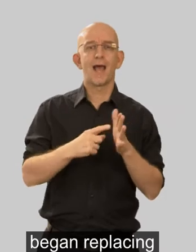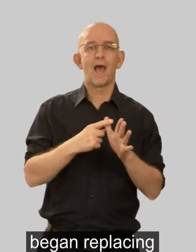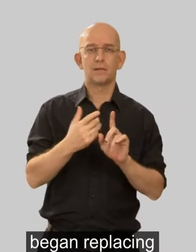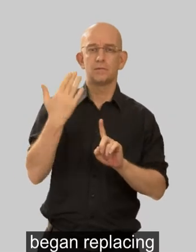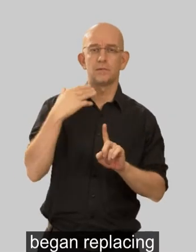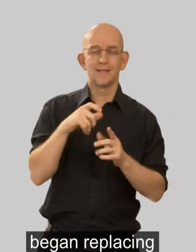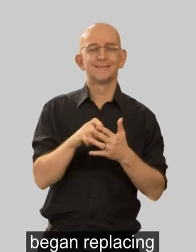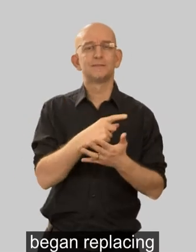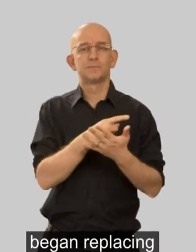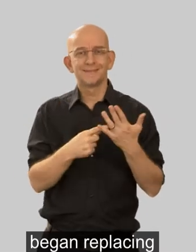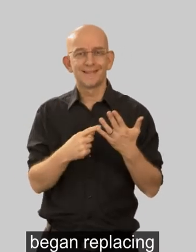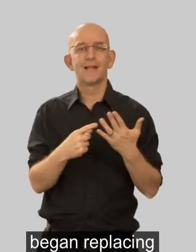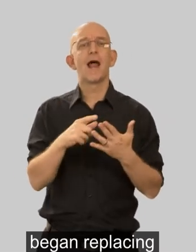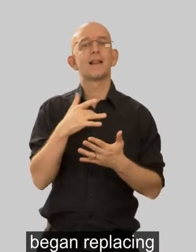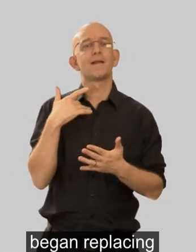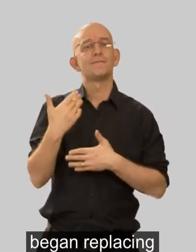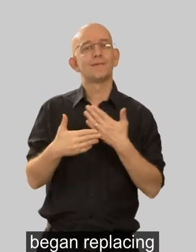began replacing Disability Living Allowance,